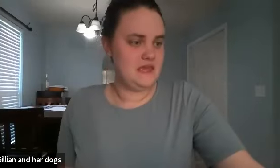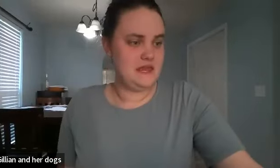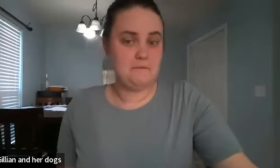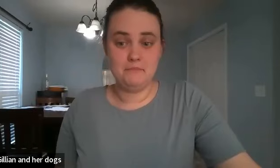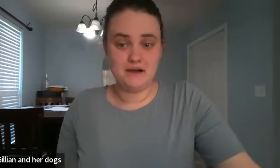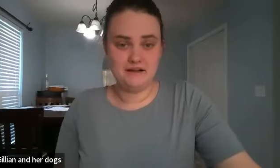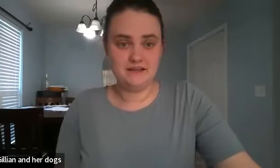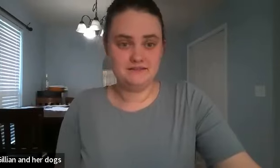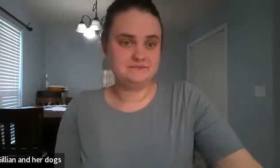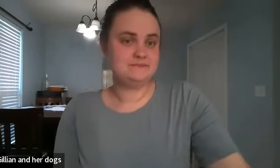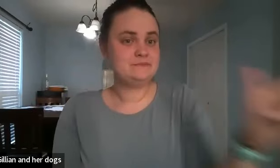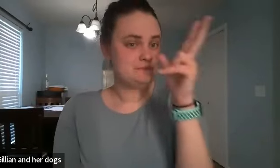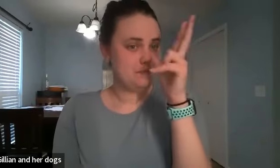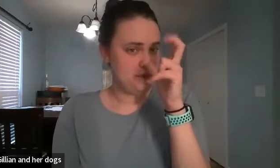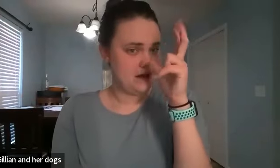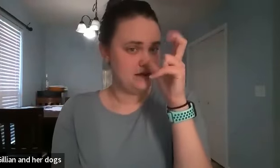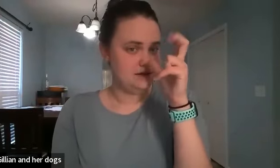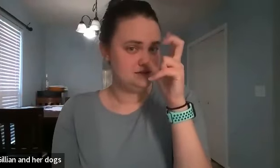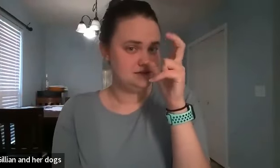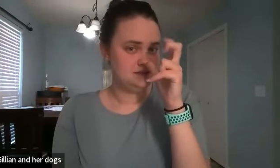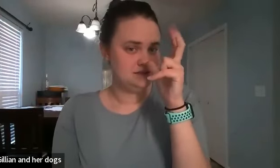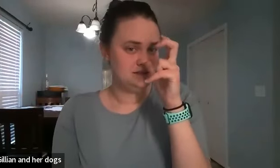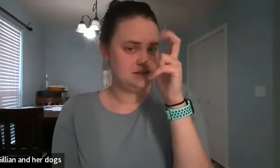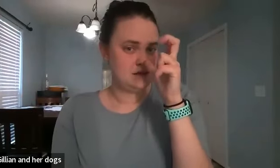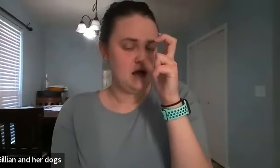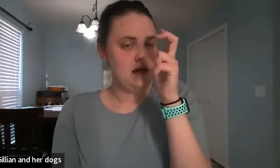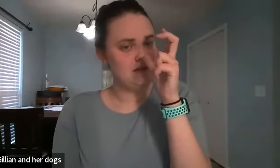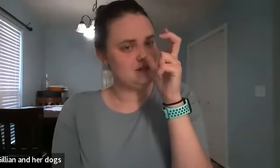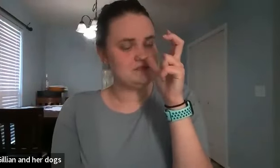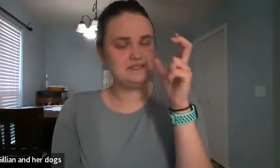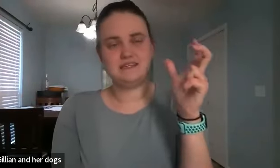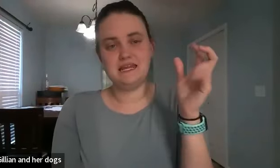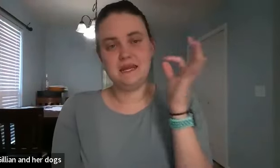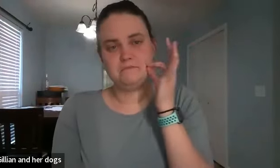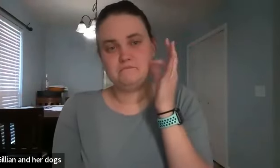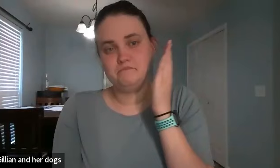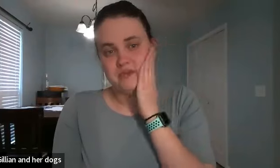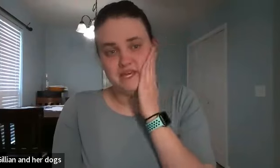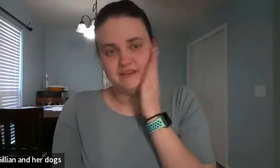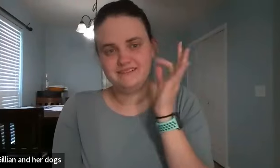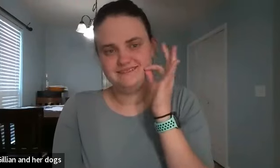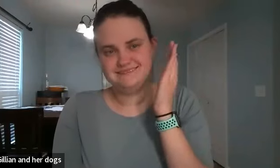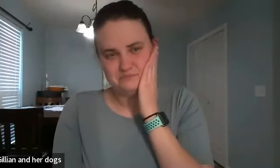Then bug. I'll add this one since I said it. Bee.